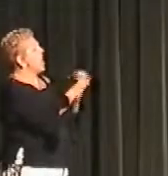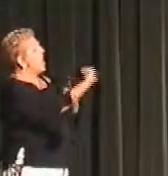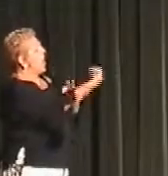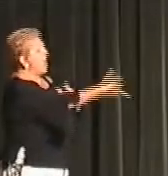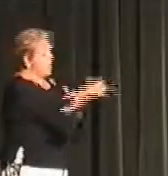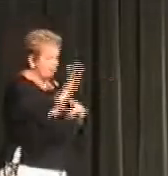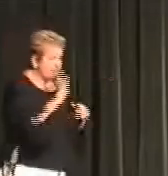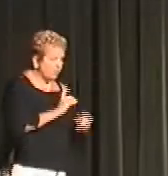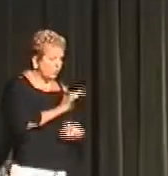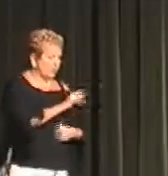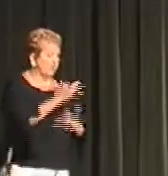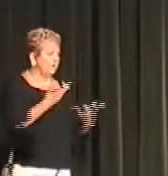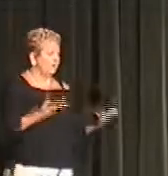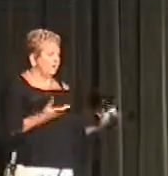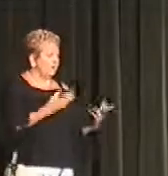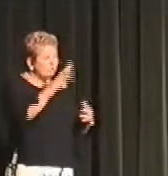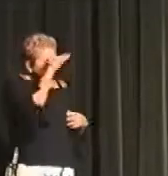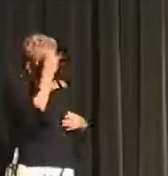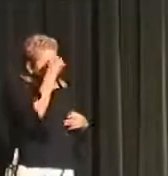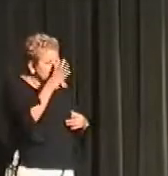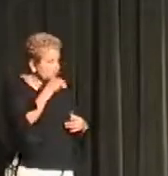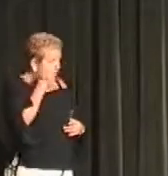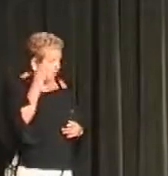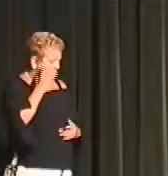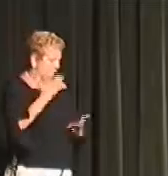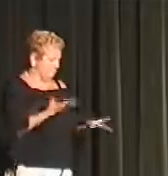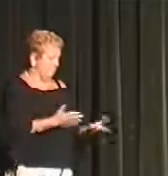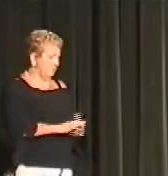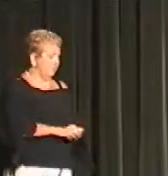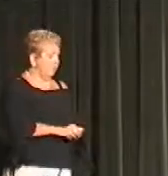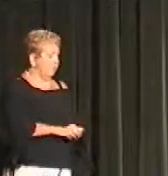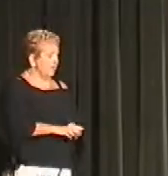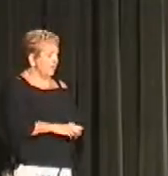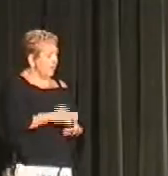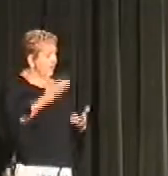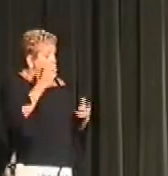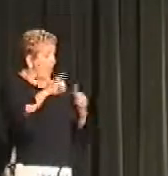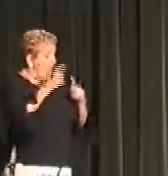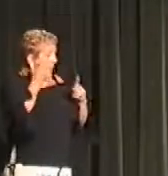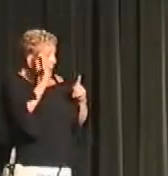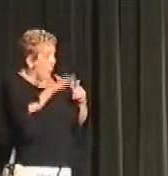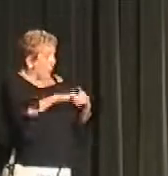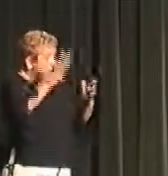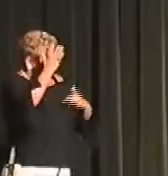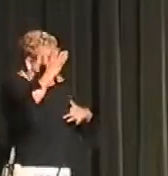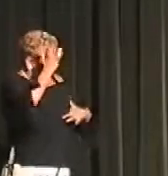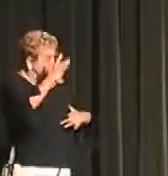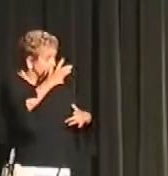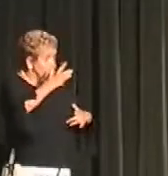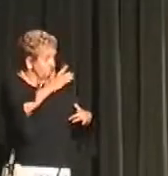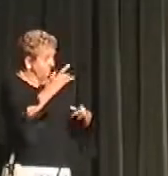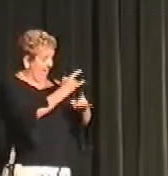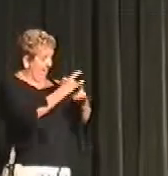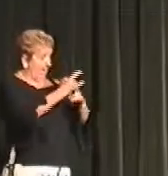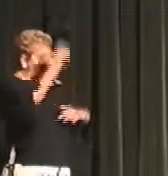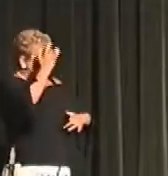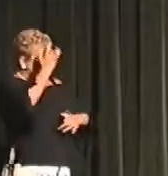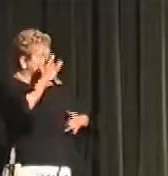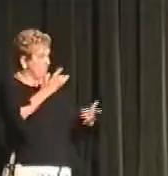alcoholic home. But I didn't know that it was alcoholism. I just thought my mom was weak. and I would look around,